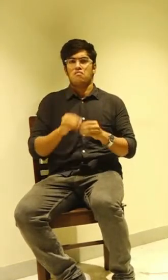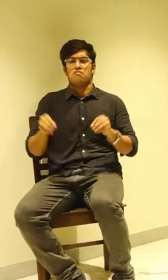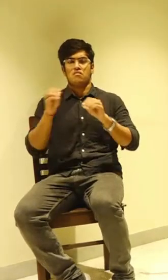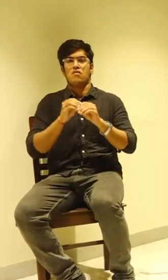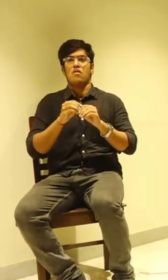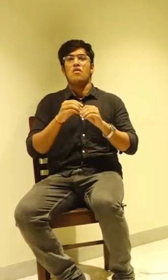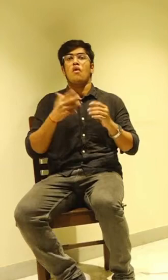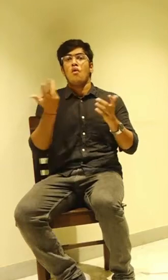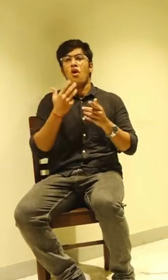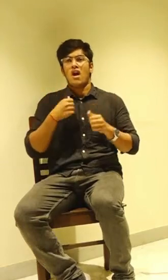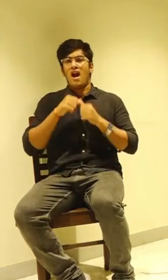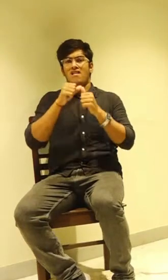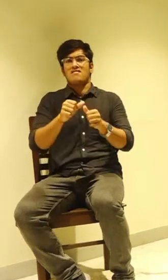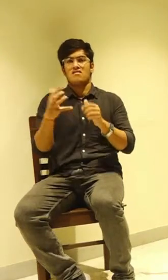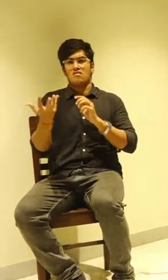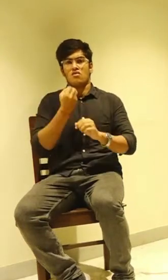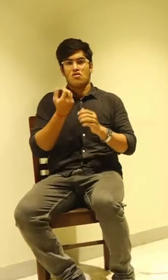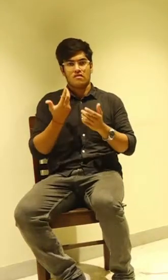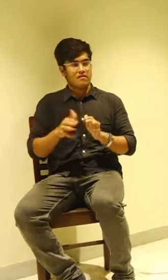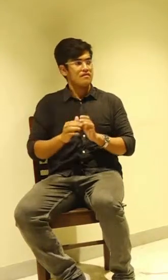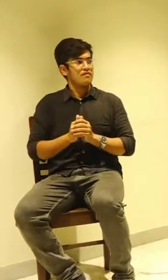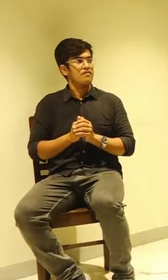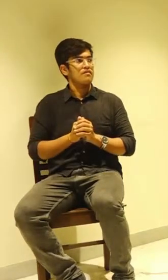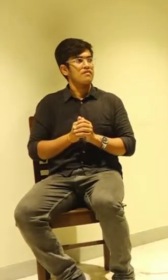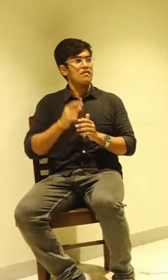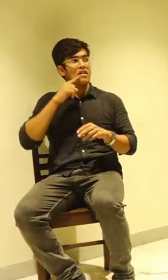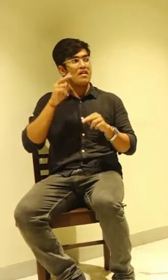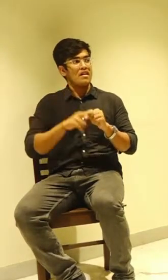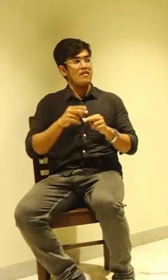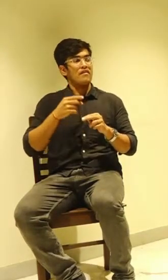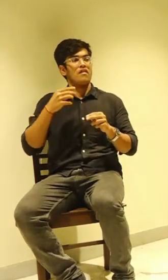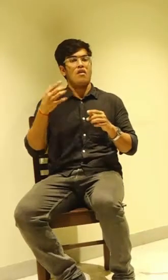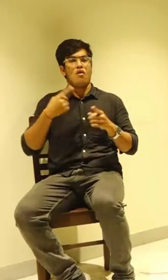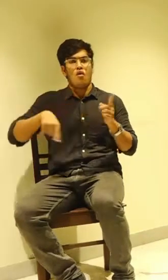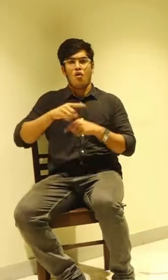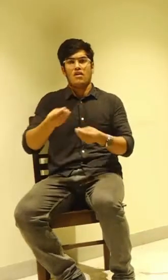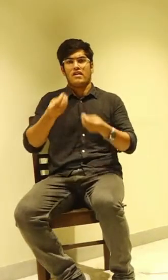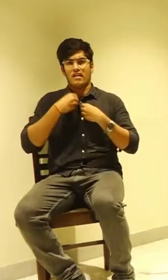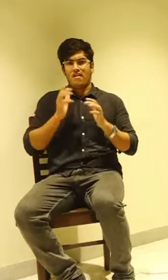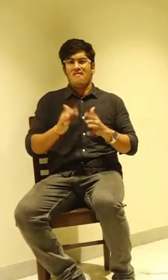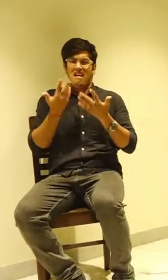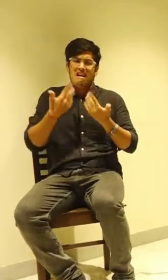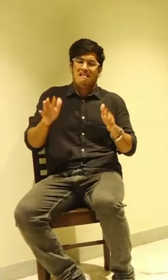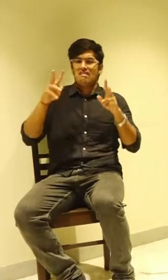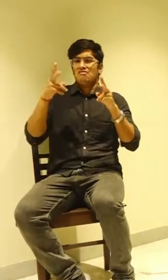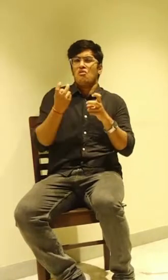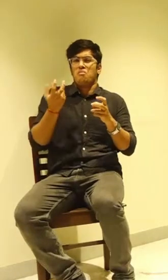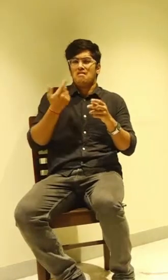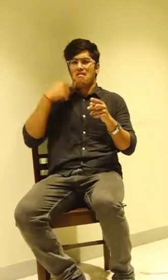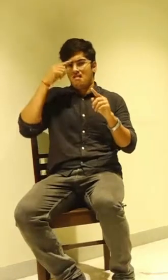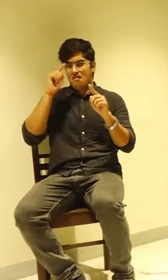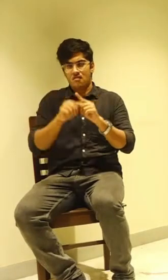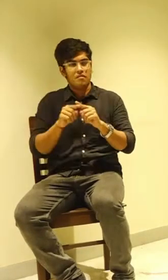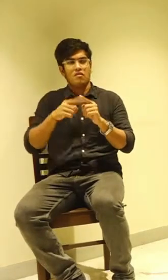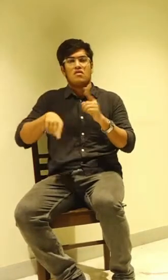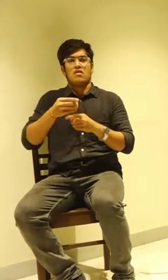that I draw is that if we are to ascribe any sort of intent to this body of people who compose the